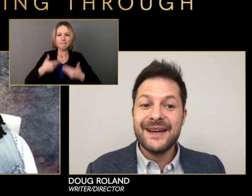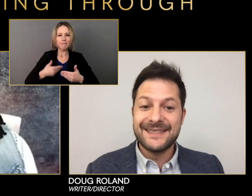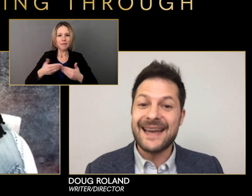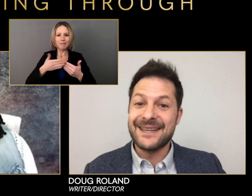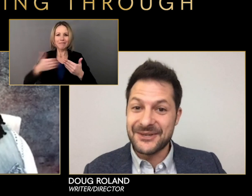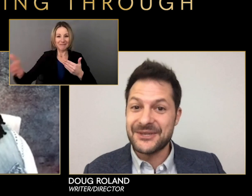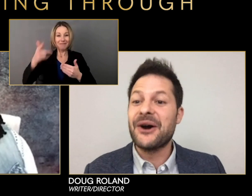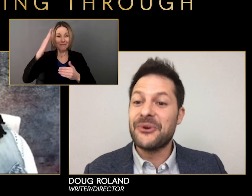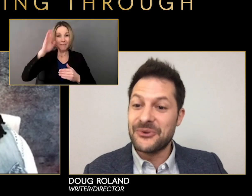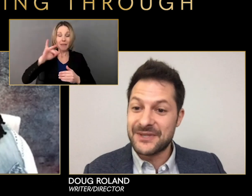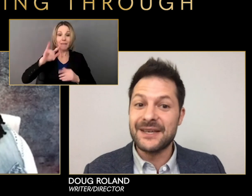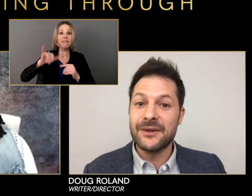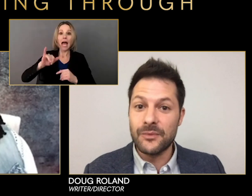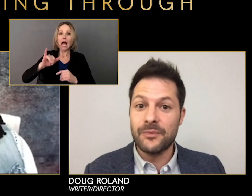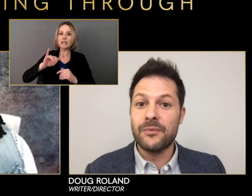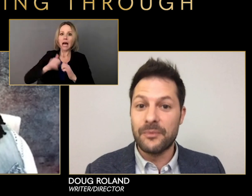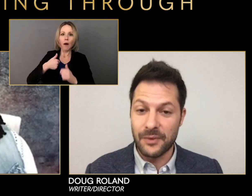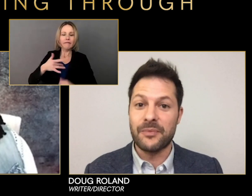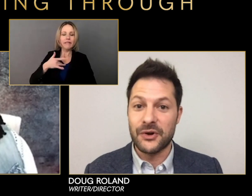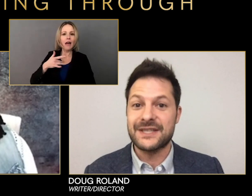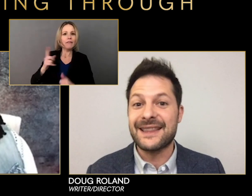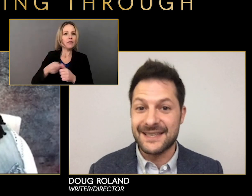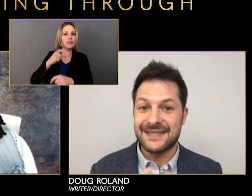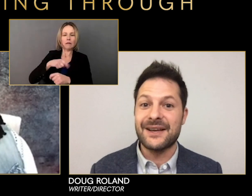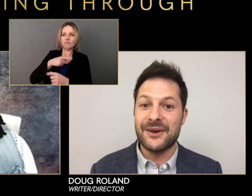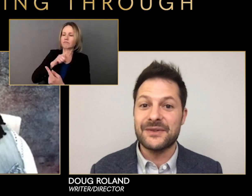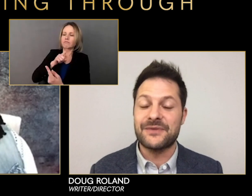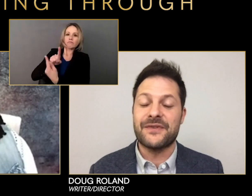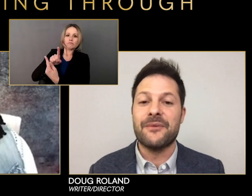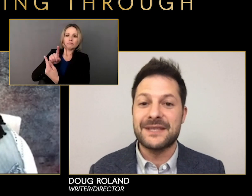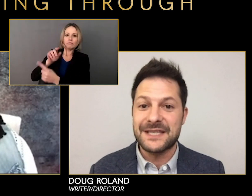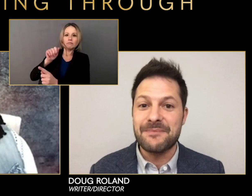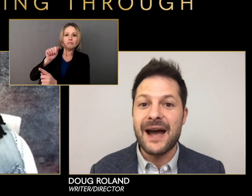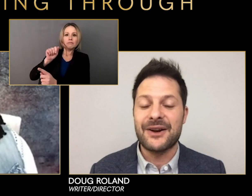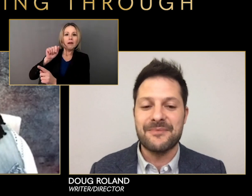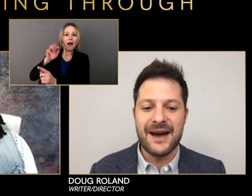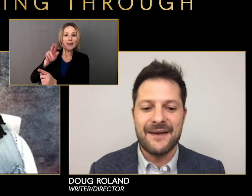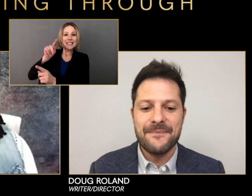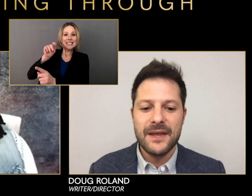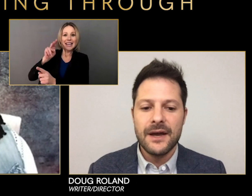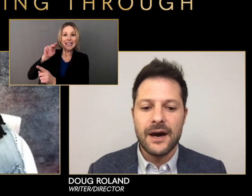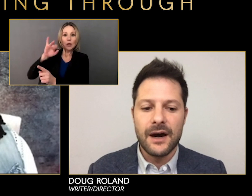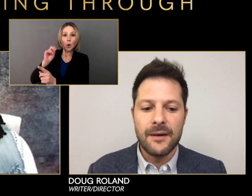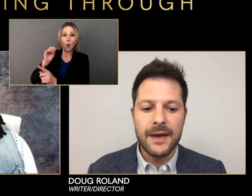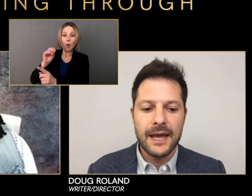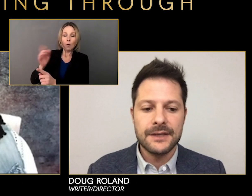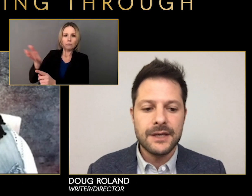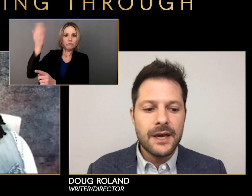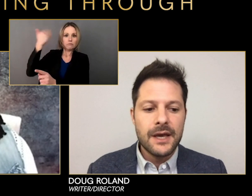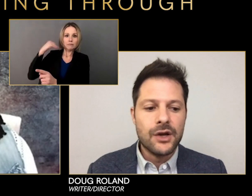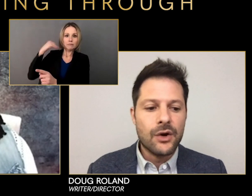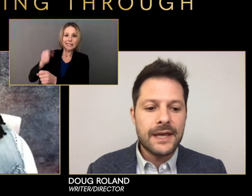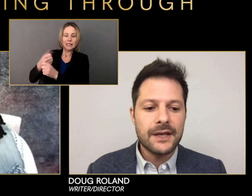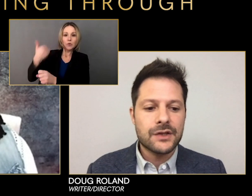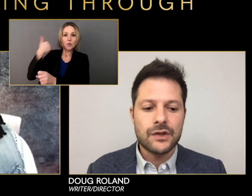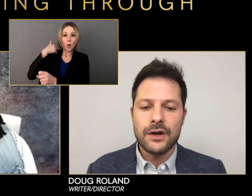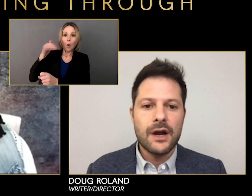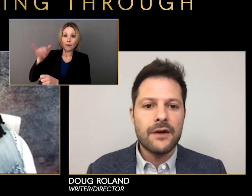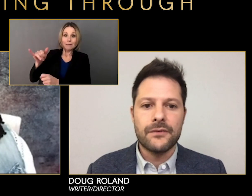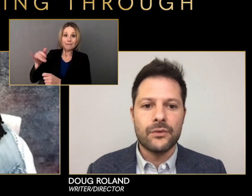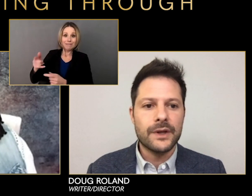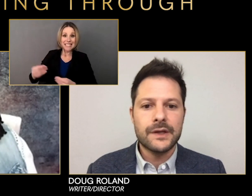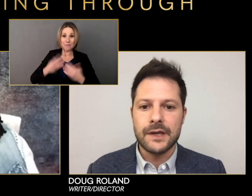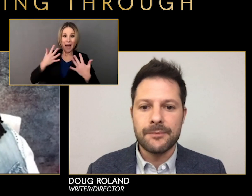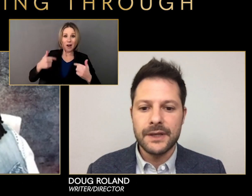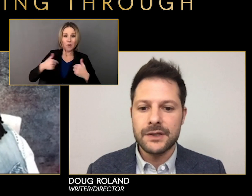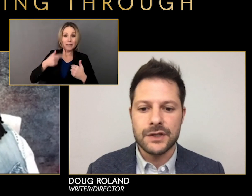Artemio 10 years ago, who's the person that this film is inspired by. And again, it started